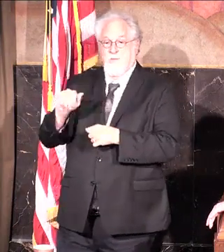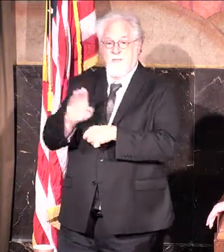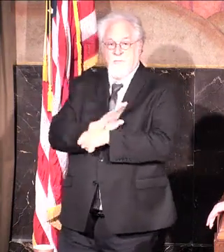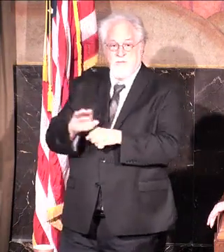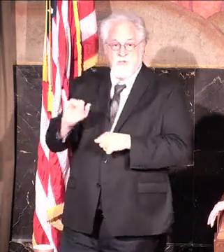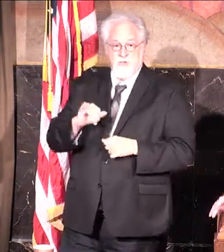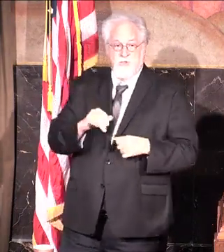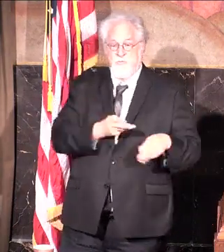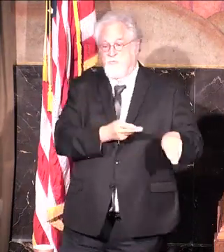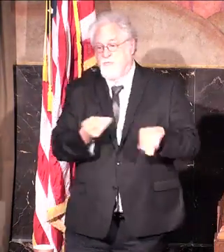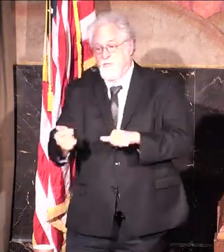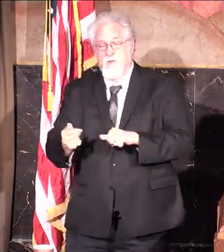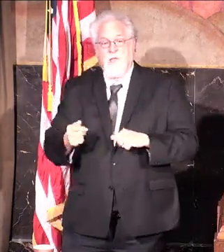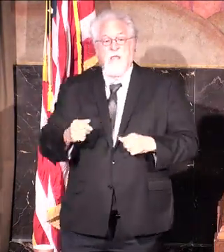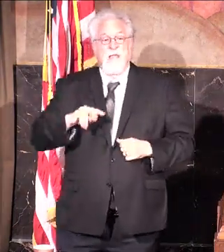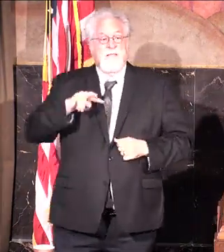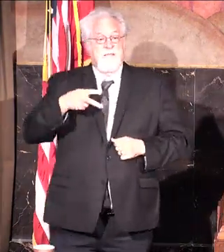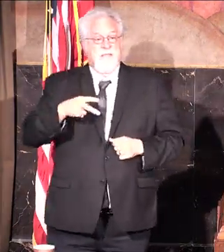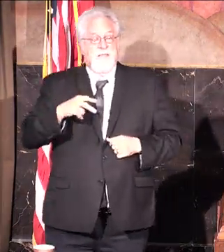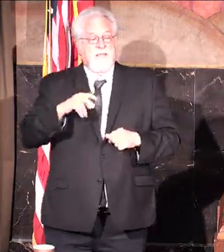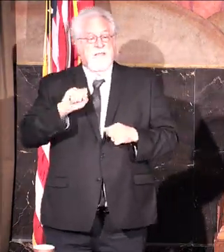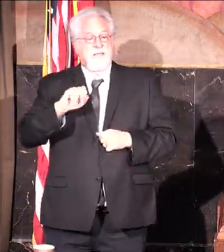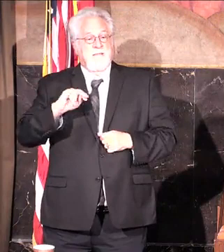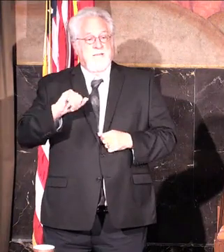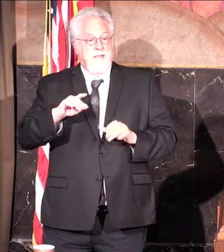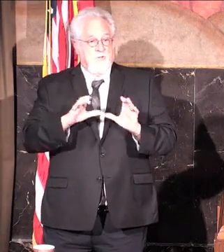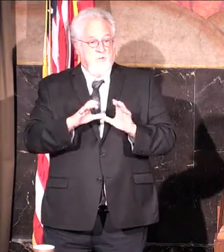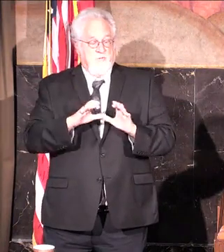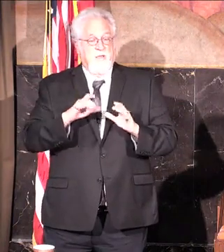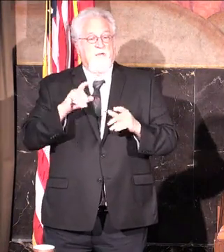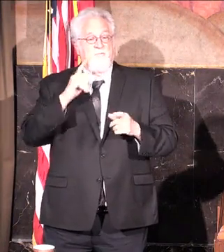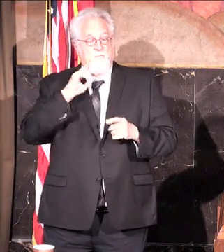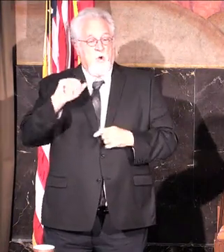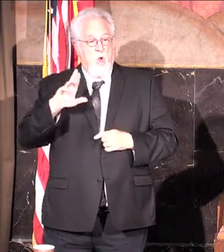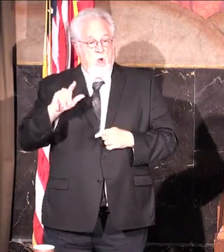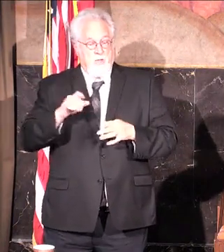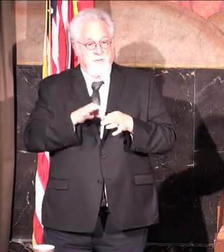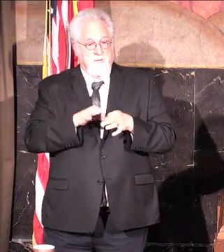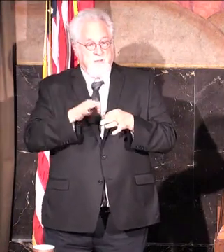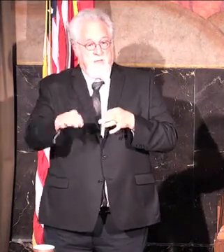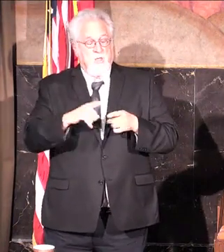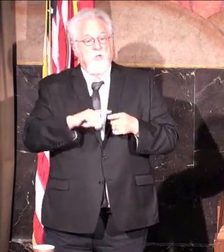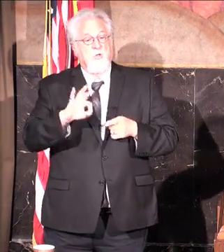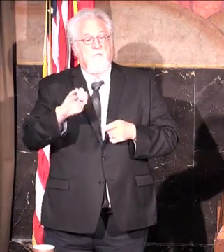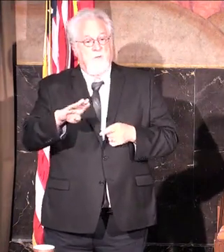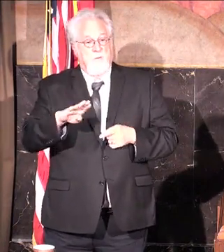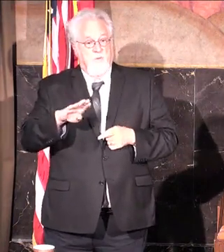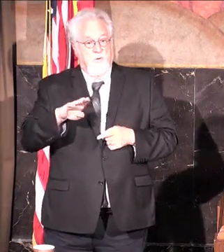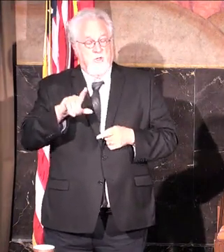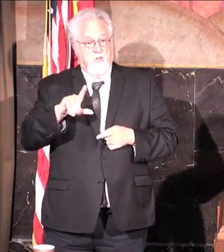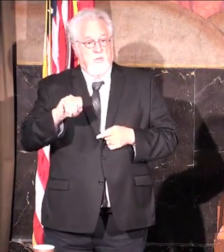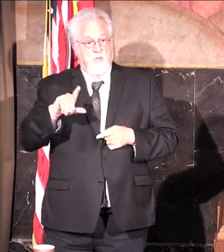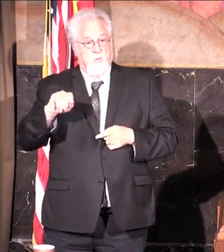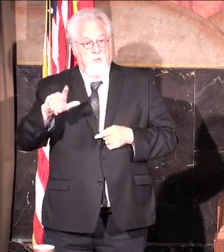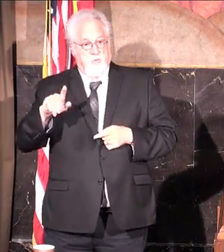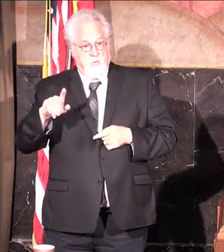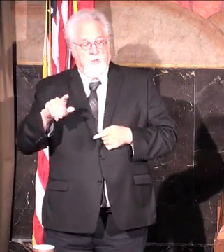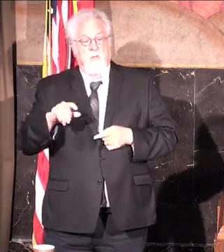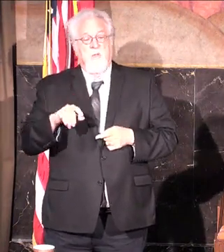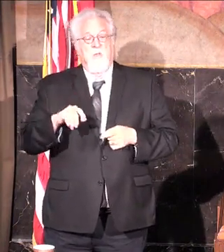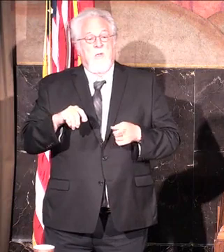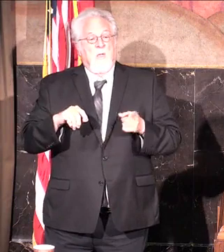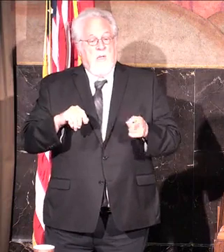well. Second, SNAP certifications for August have been extended until February 2021, and